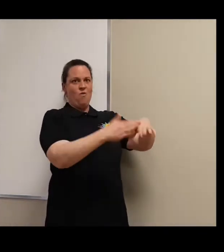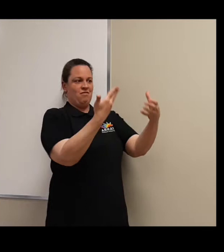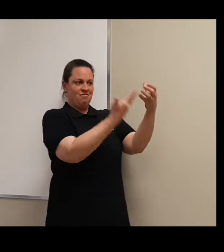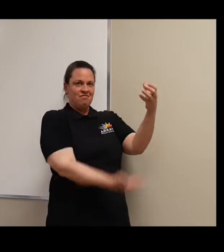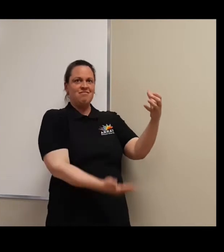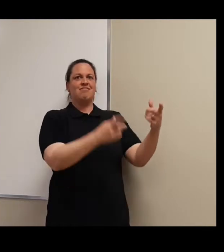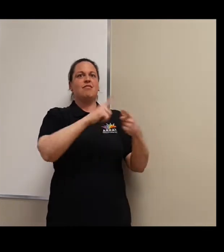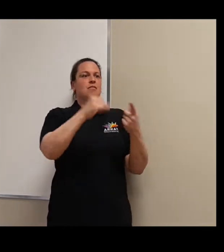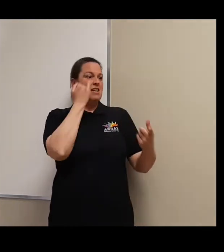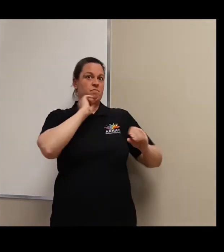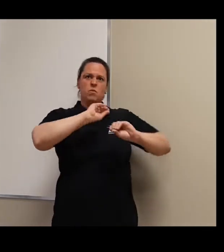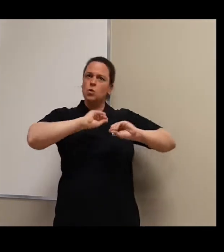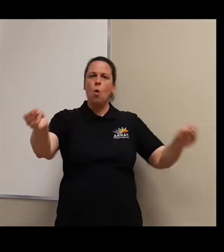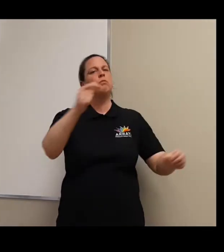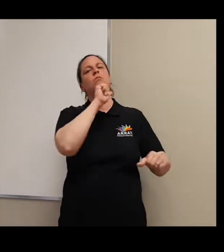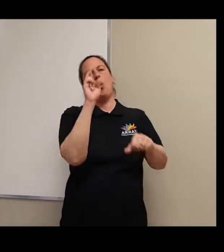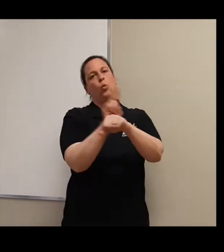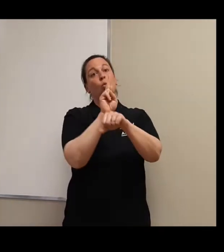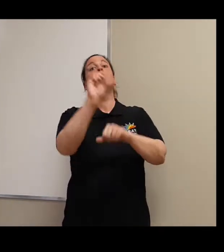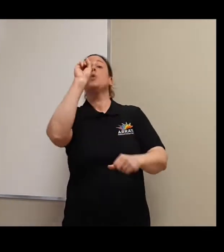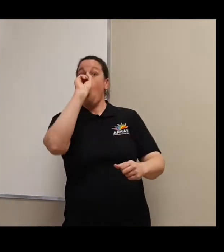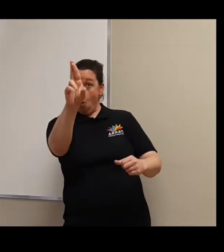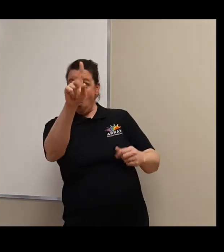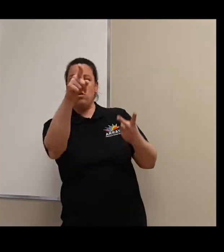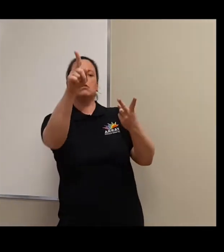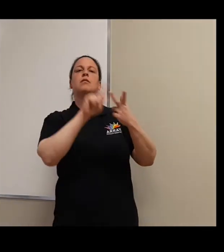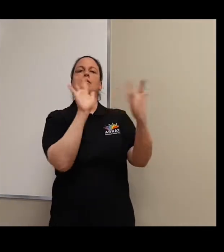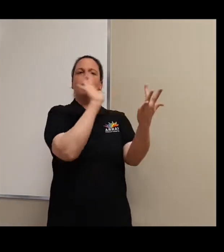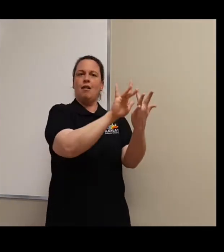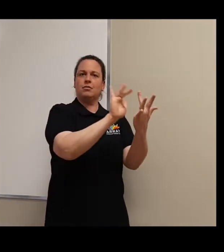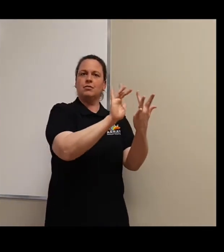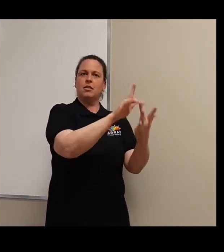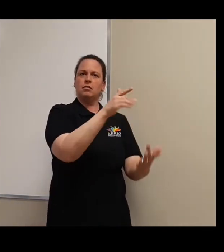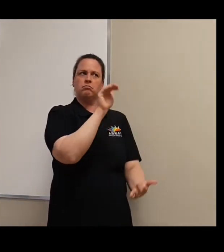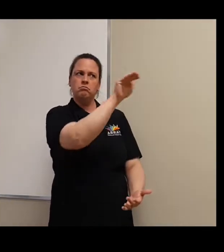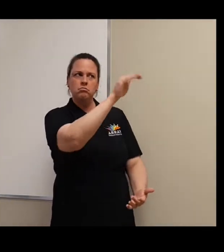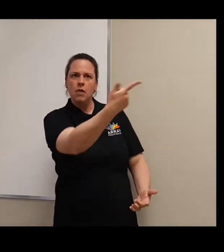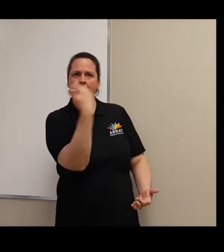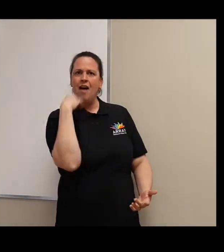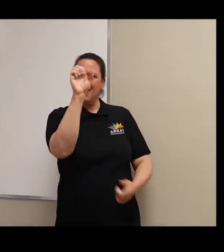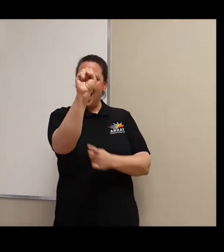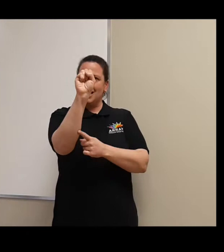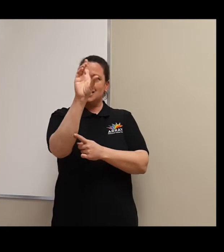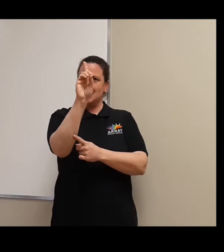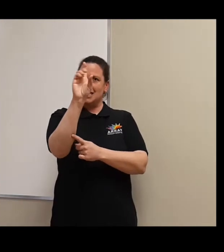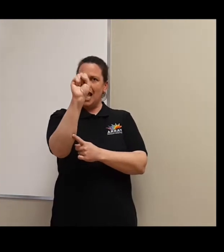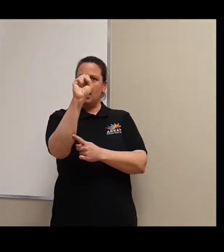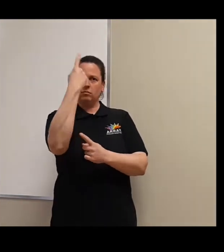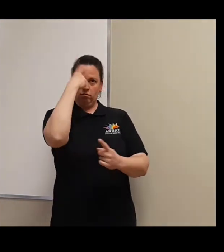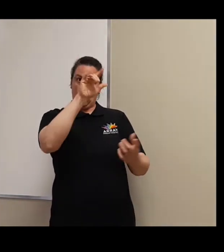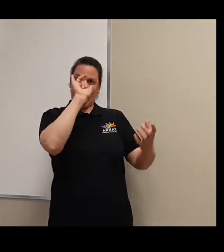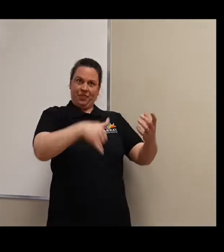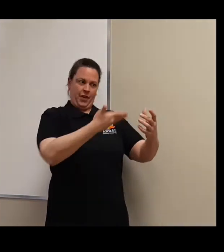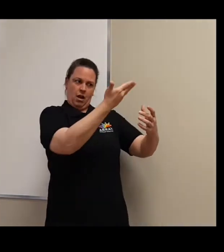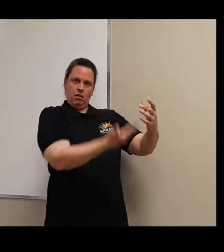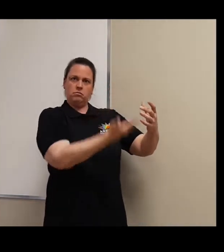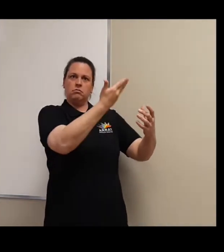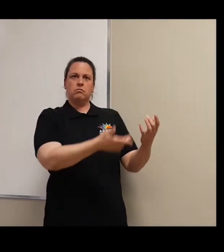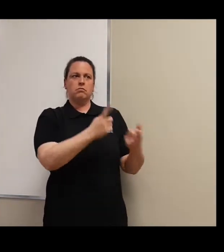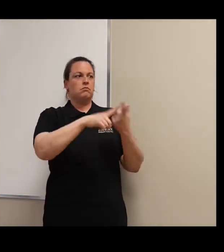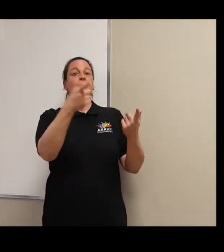not have a label on it, do not use it. Contact the supplier to get the label and the safety data sheet